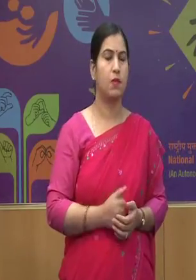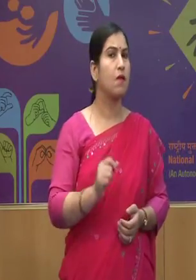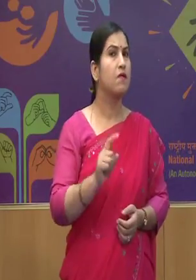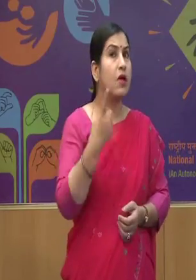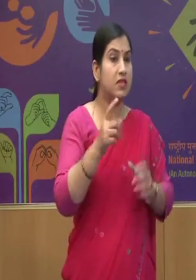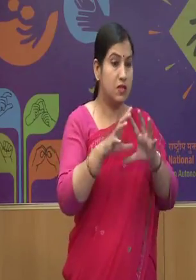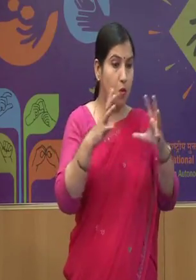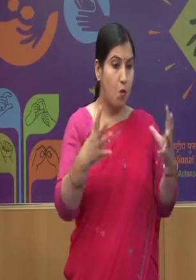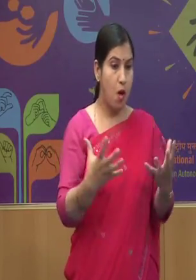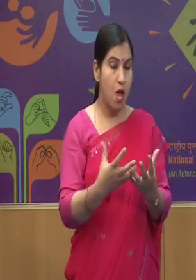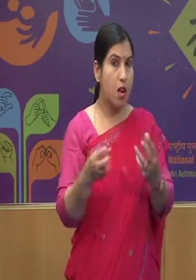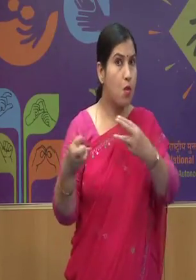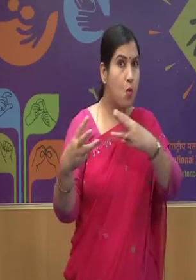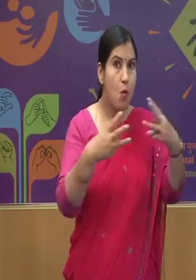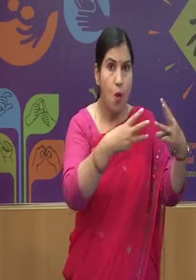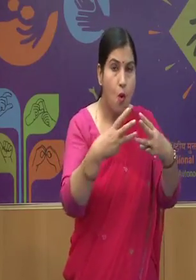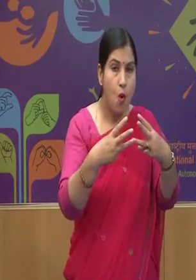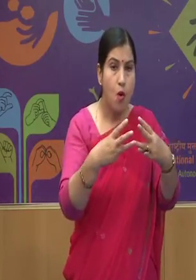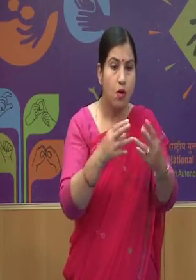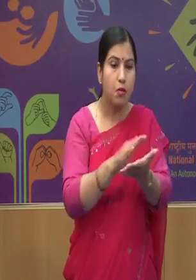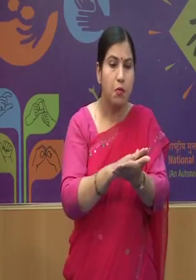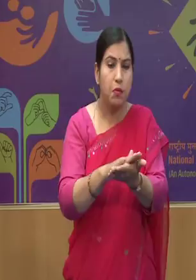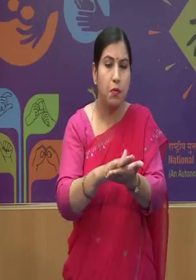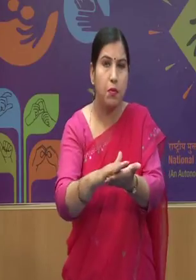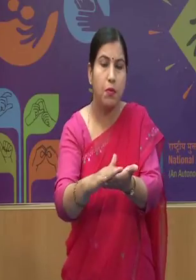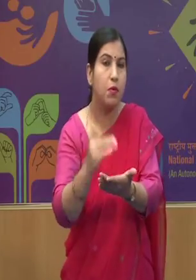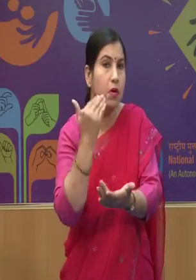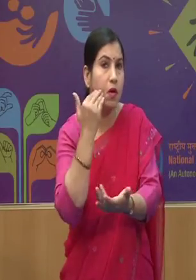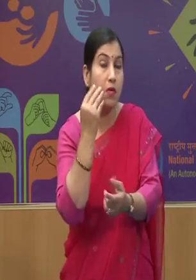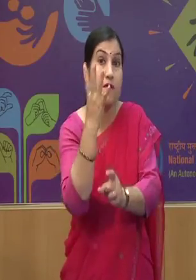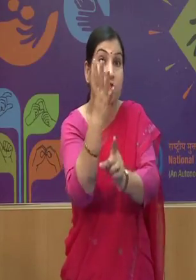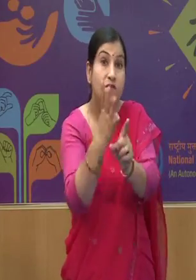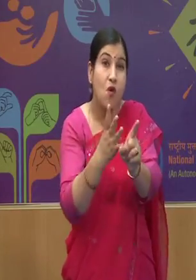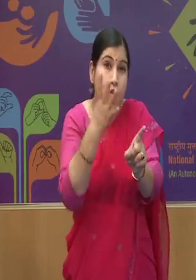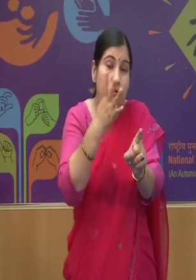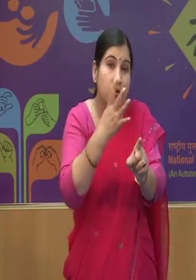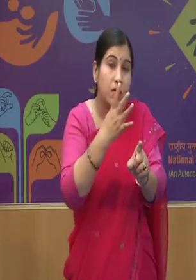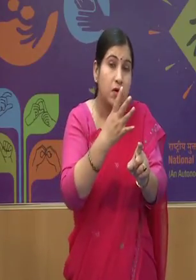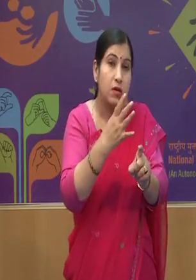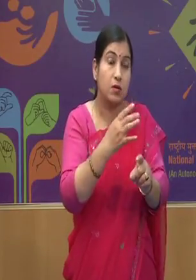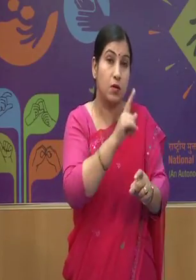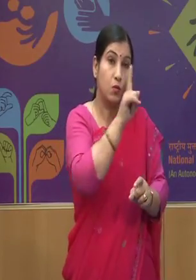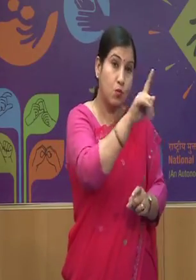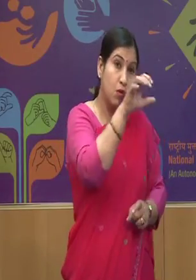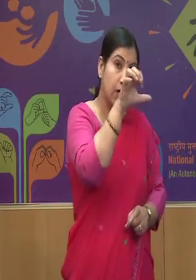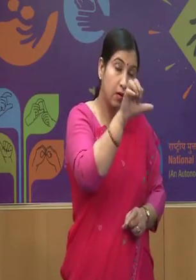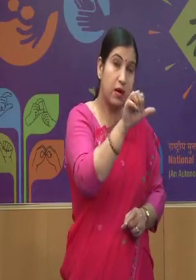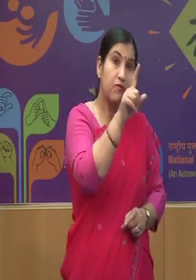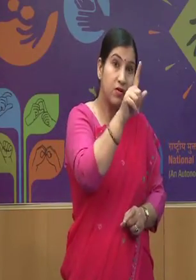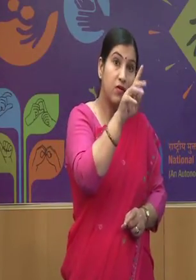First World War lasted for 4 years, from the year 1914